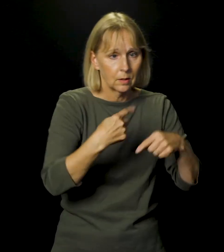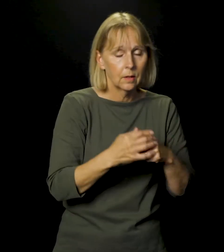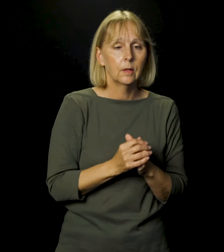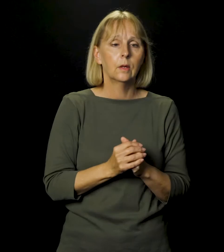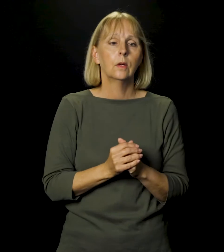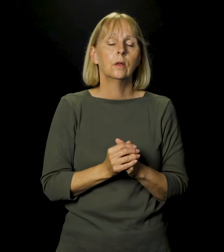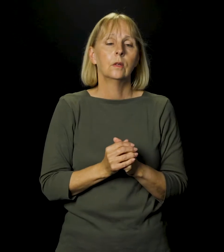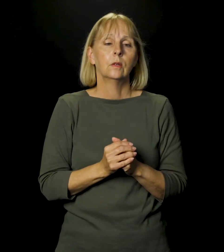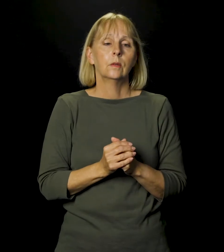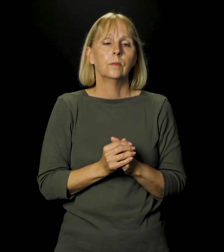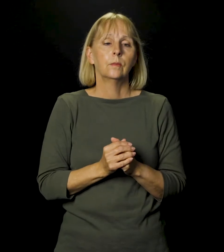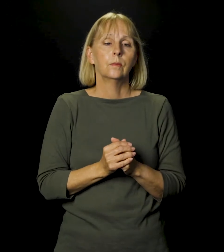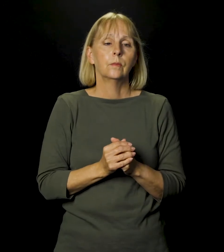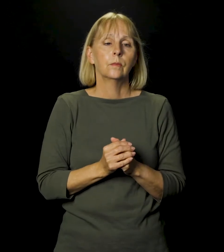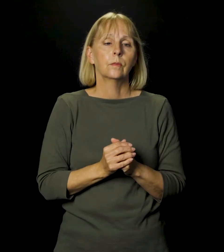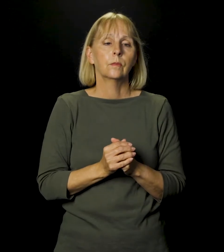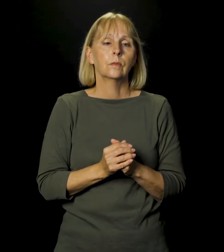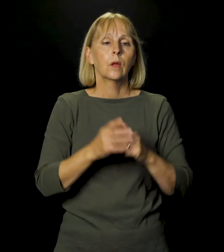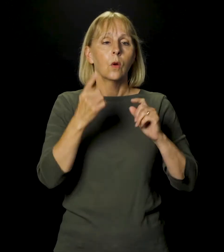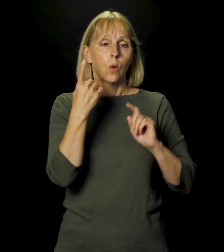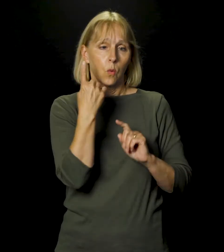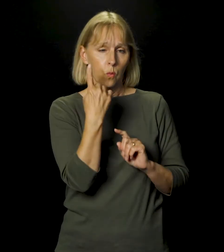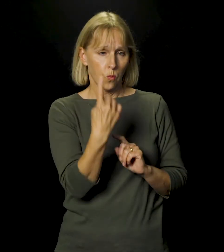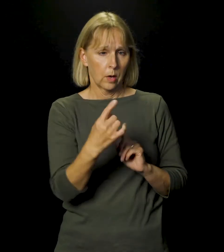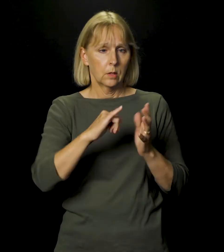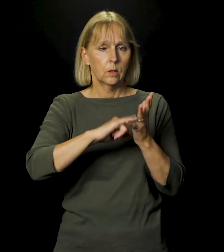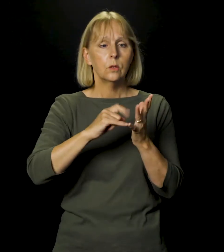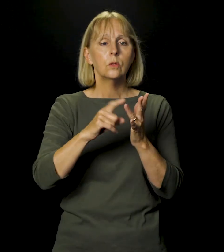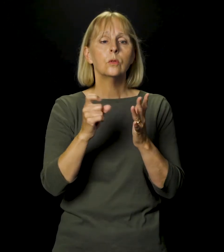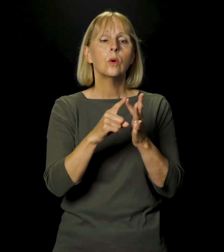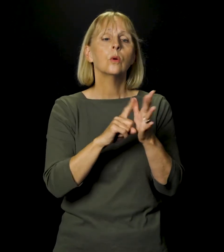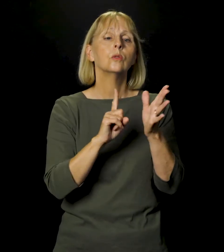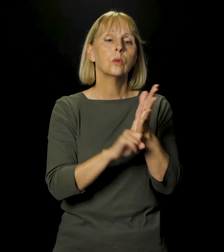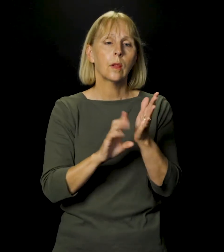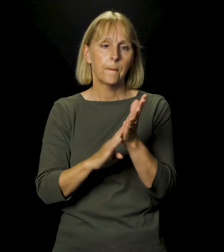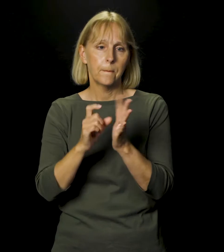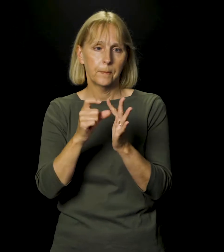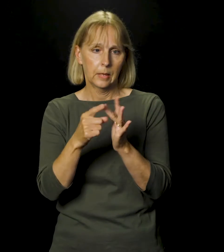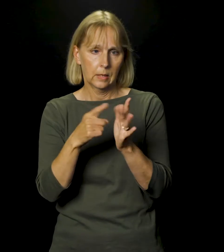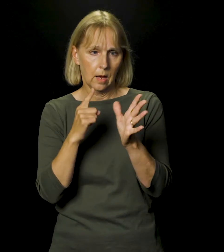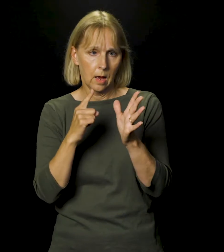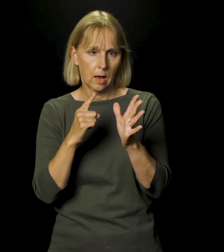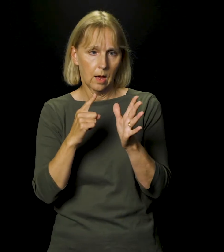investigating how a popular social media platform with one of the most advanced algorithms is able to